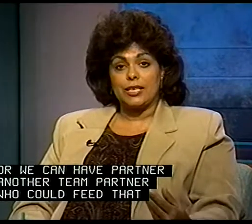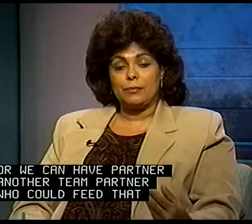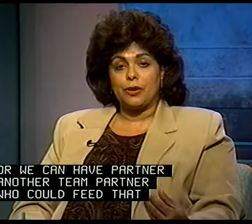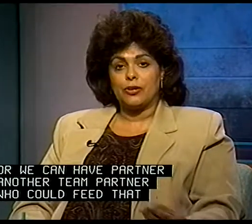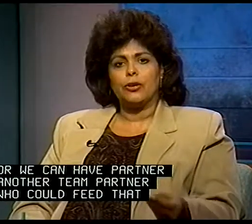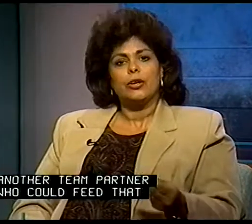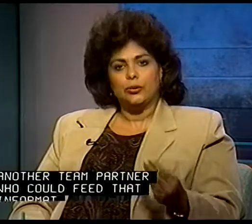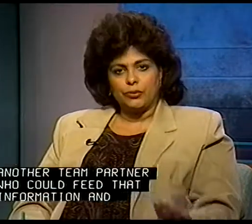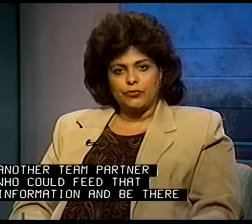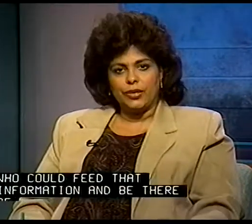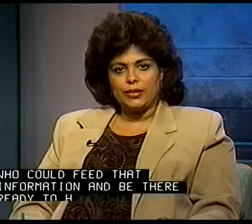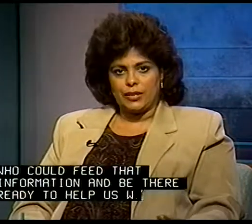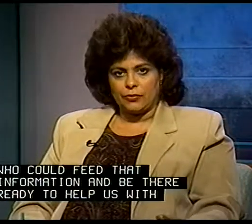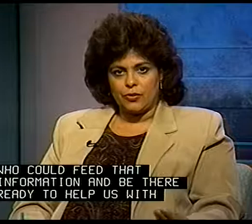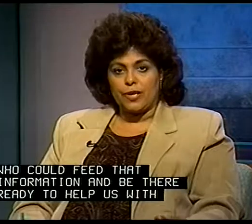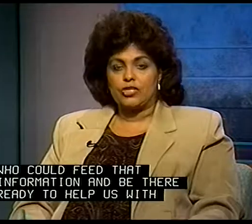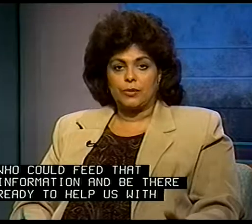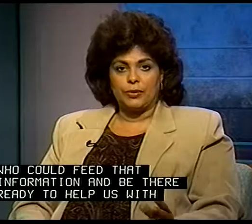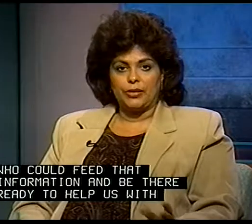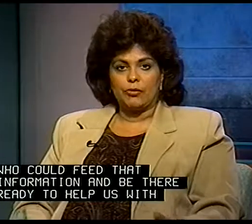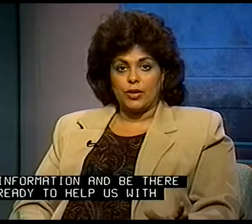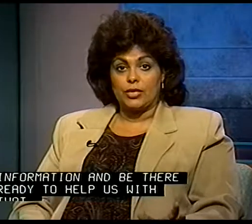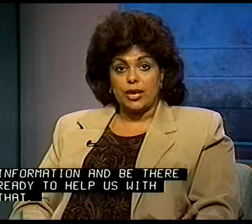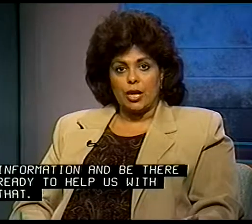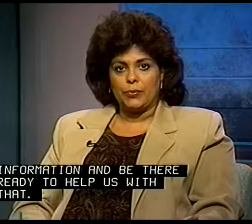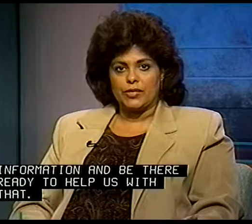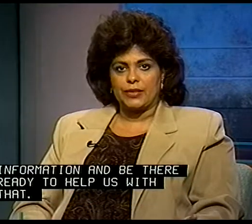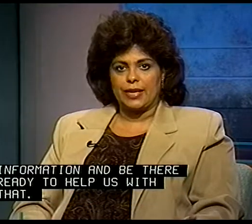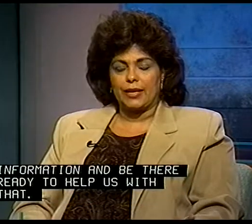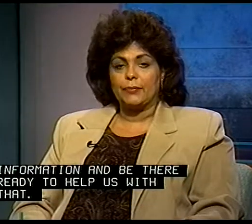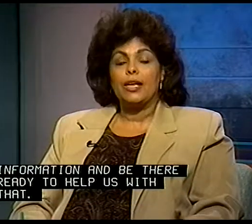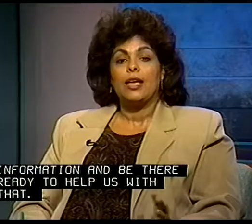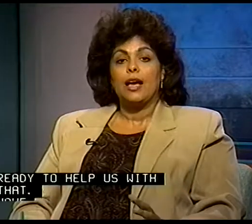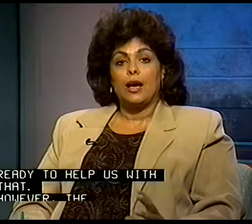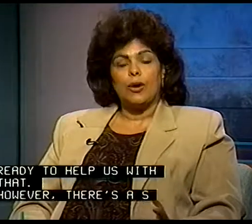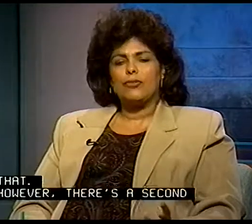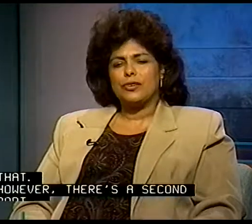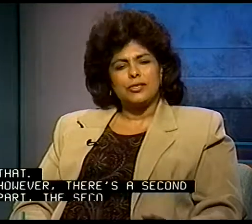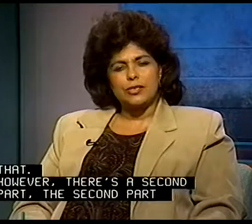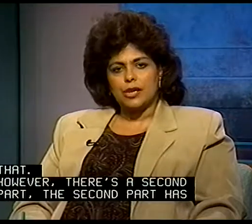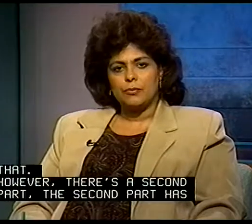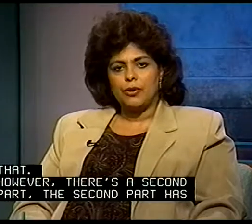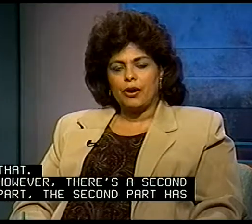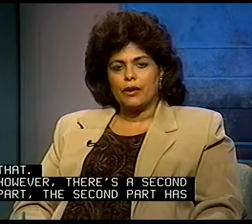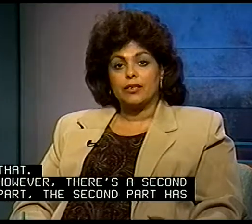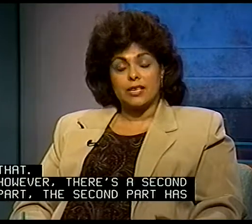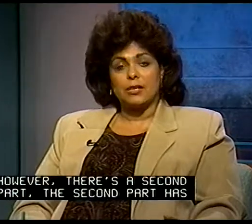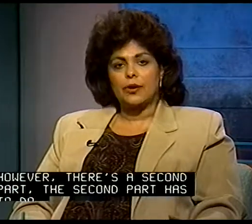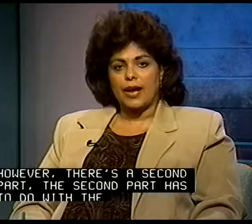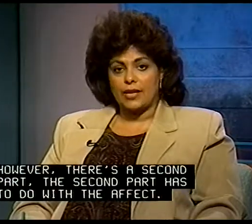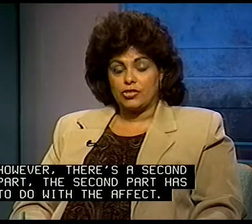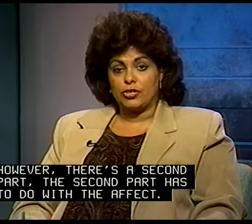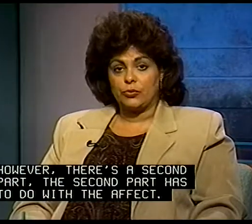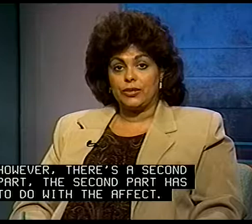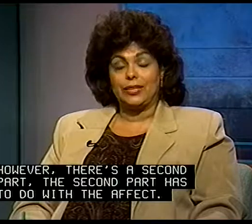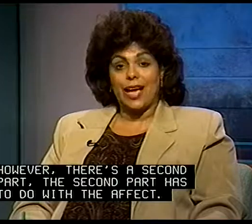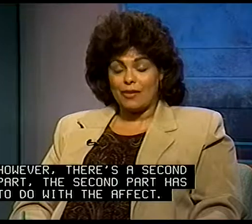team partner, who could feed that information and be there ready to help us with that. However, there's a second part. A second part has to do with the